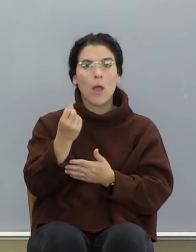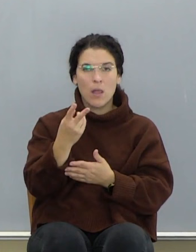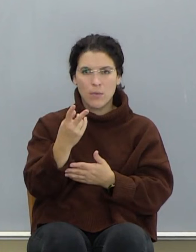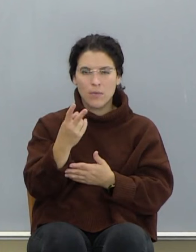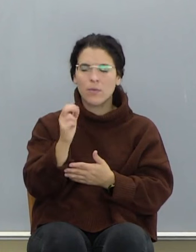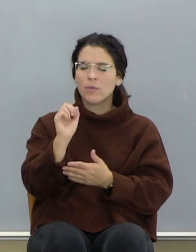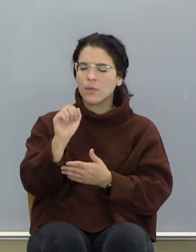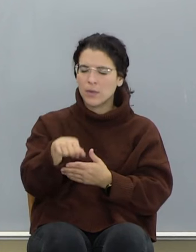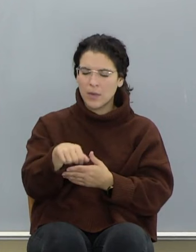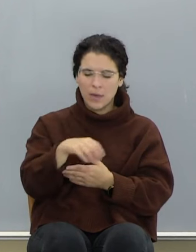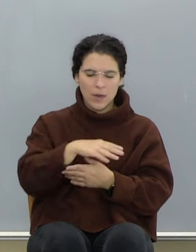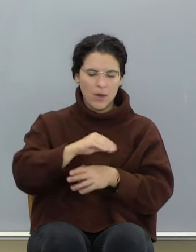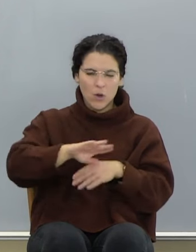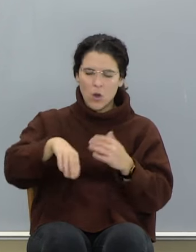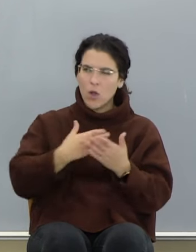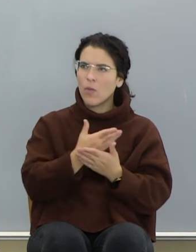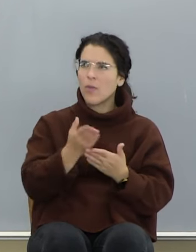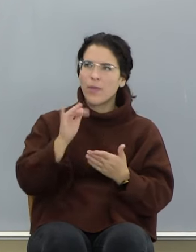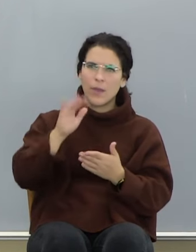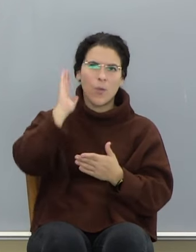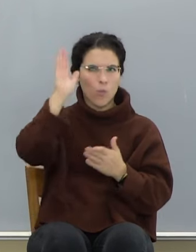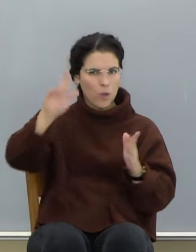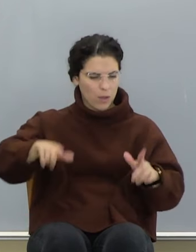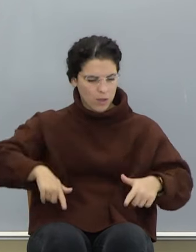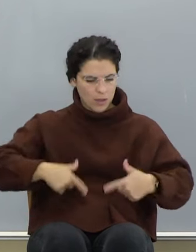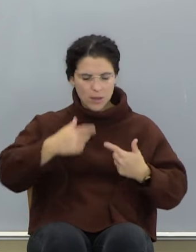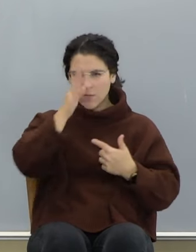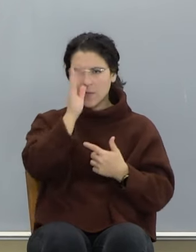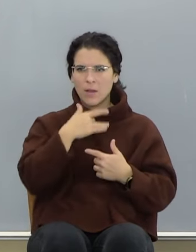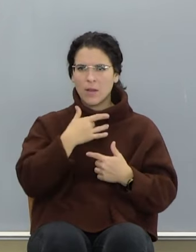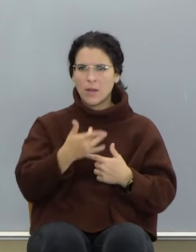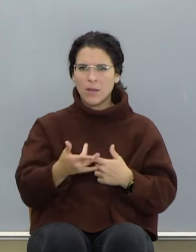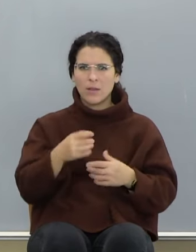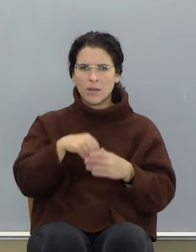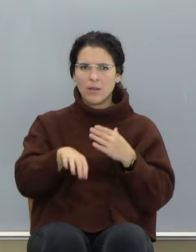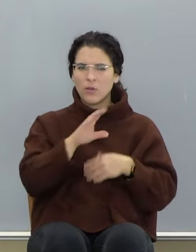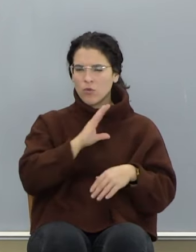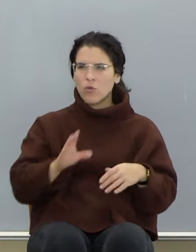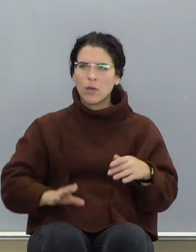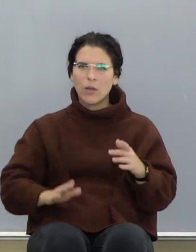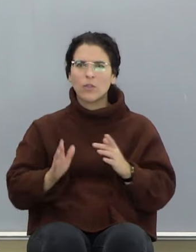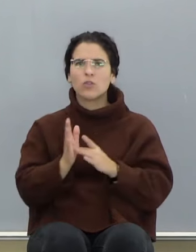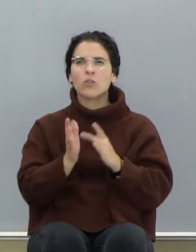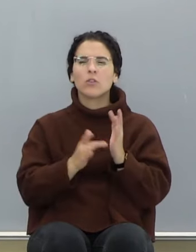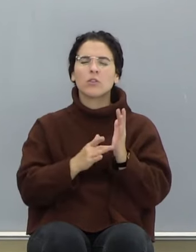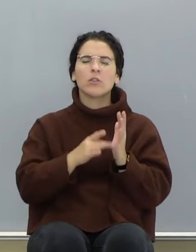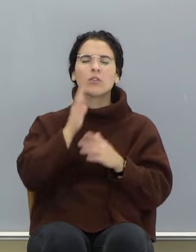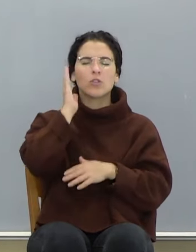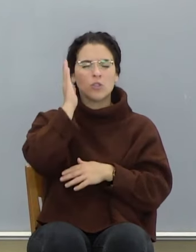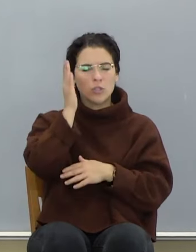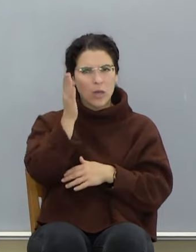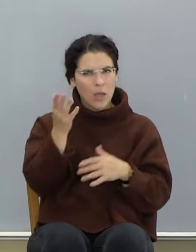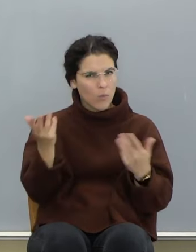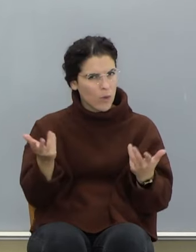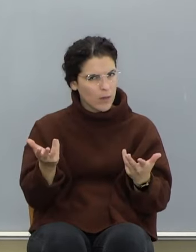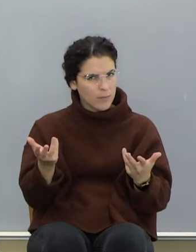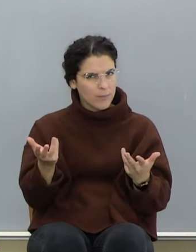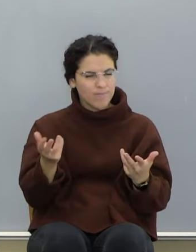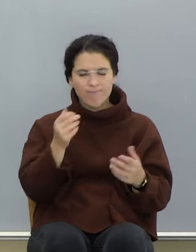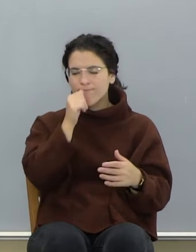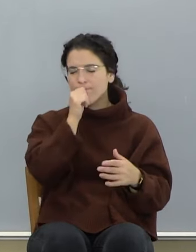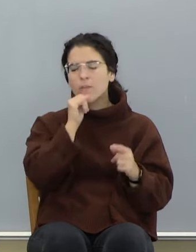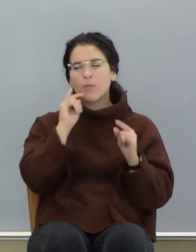yea, and all they that will live godly in Christ Jesus shall what?